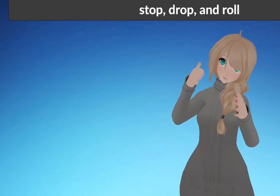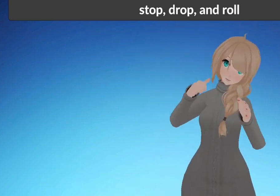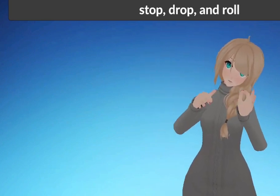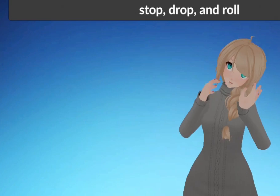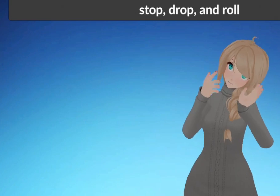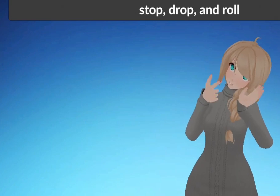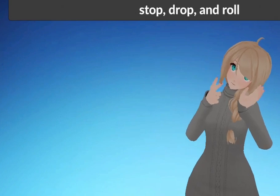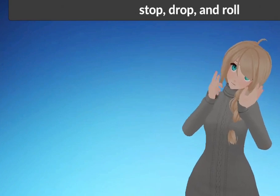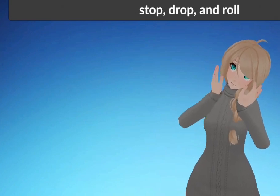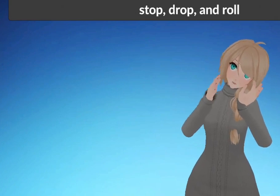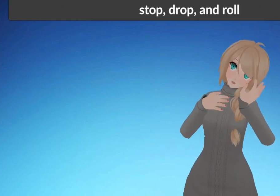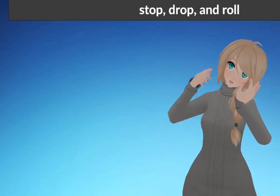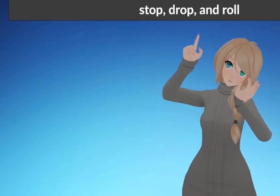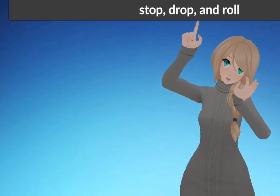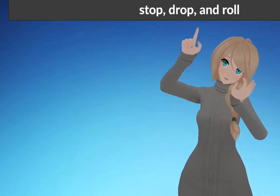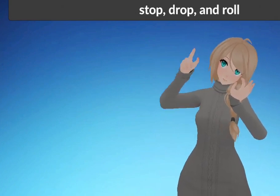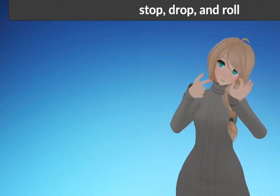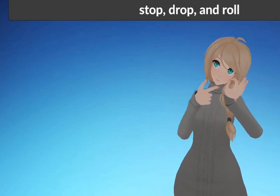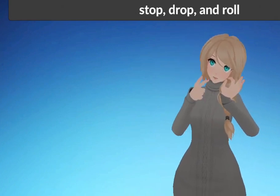Very good. It's funny. I love that one. It's funny.